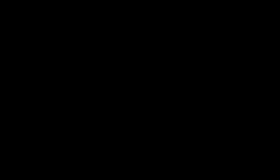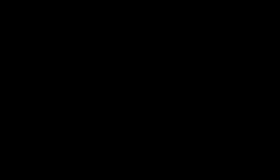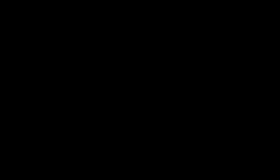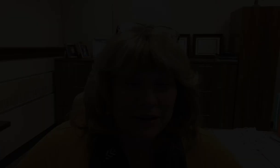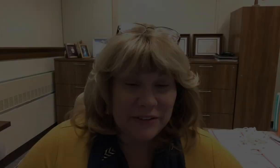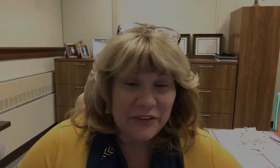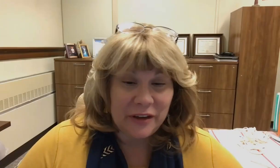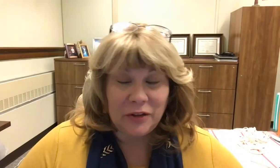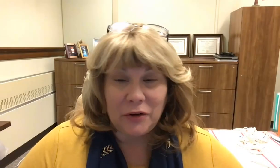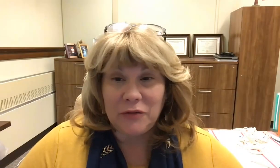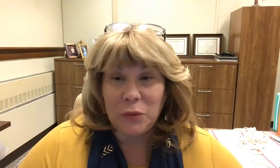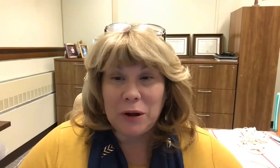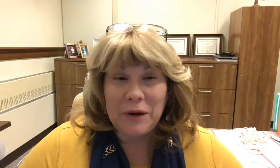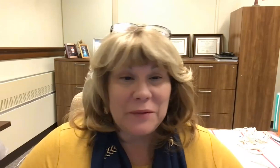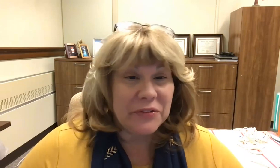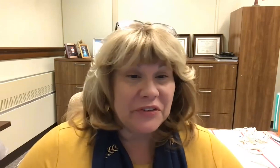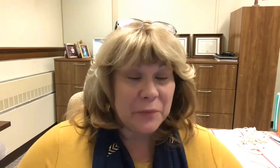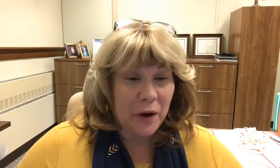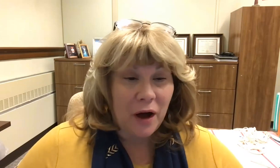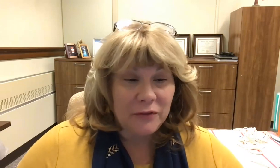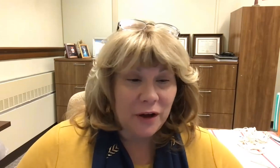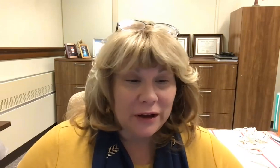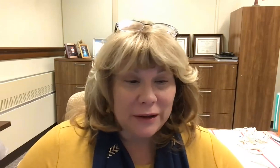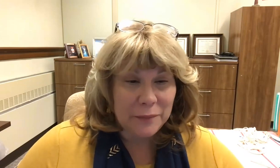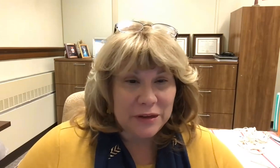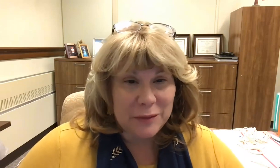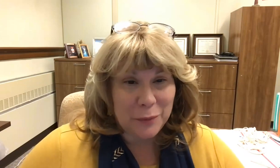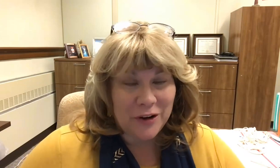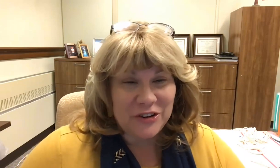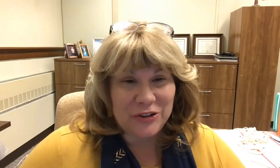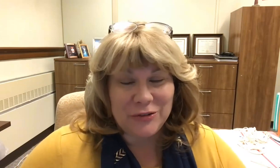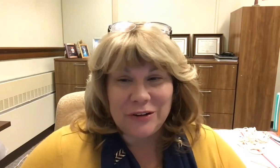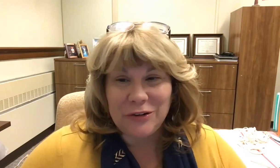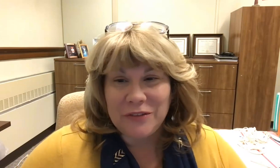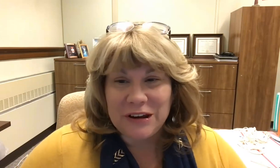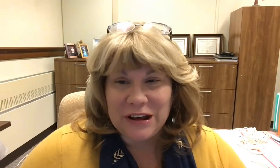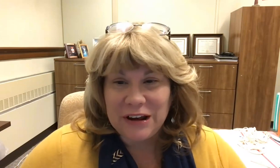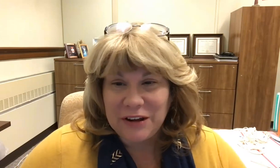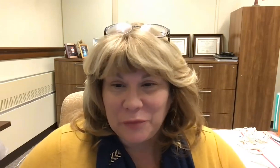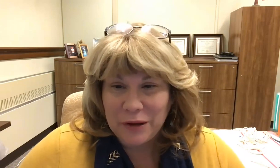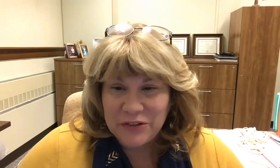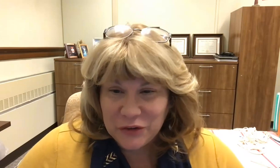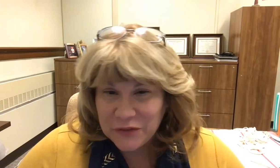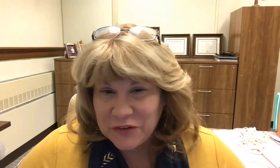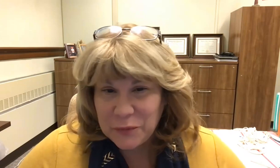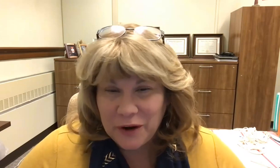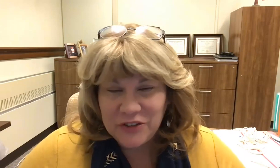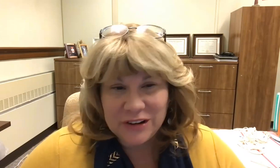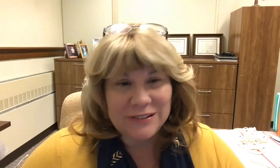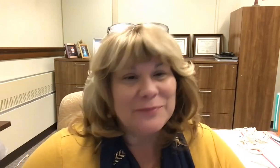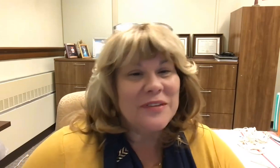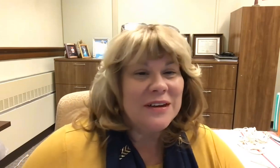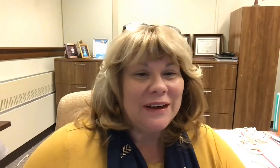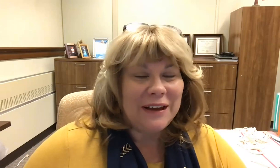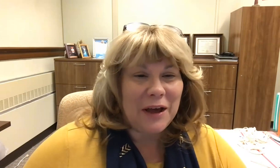I wanted to say hello to everyone. My name is Lisa Poff. I am the project director of the Indiana Deafblind Services Project, and I